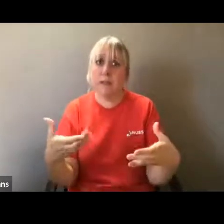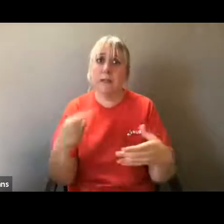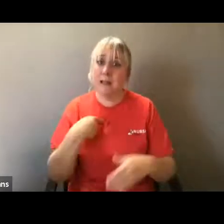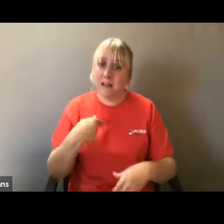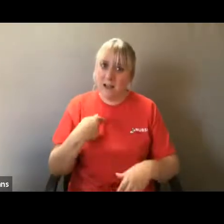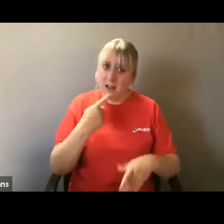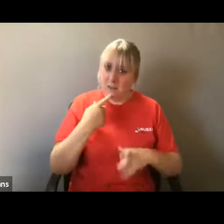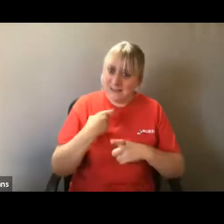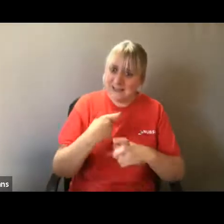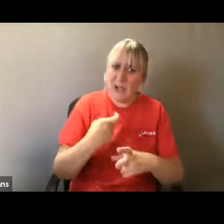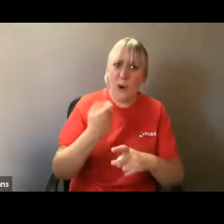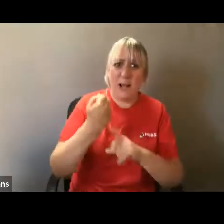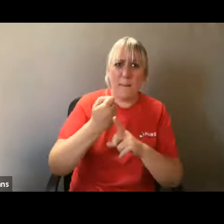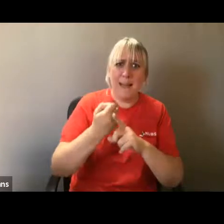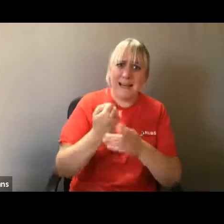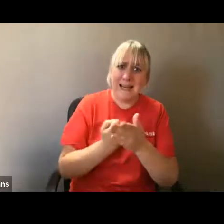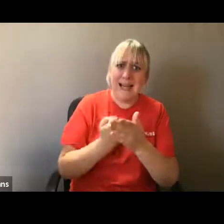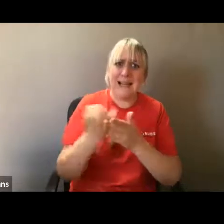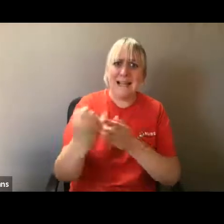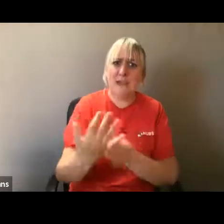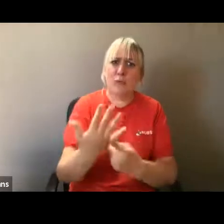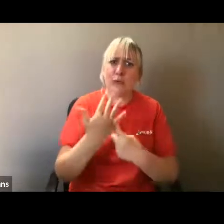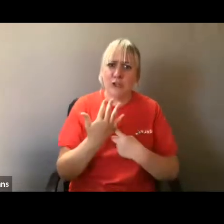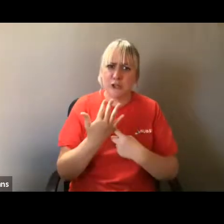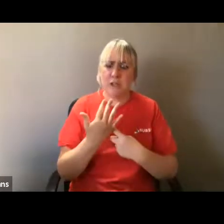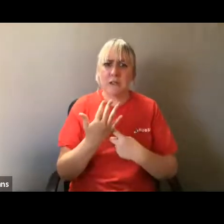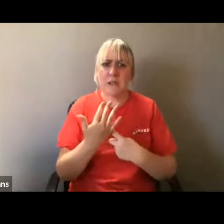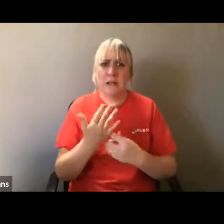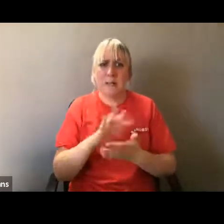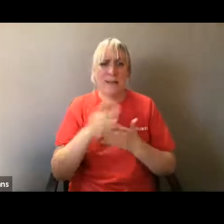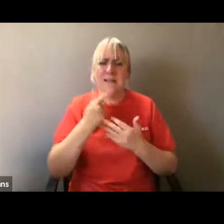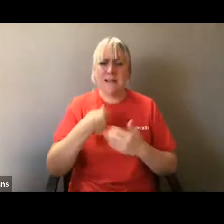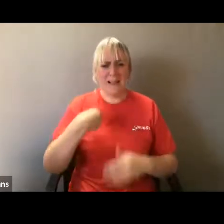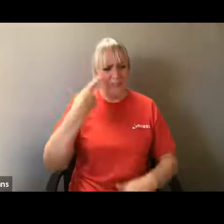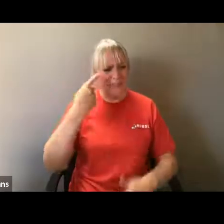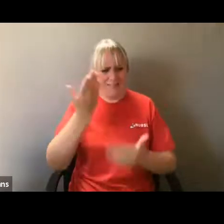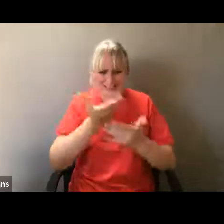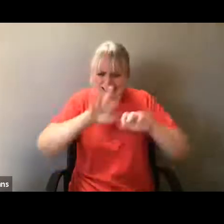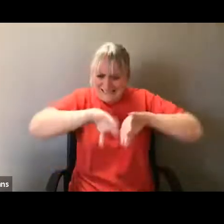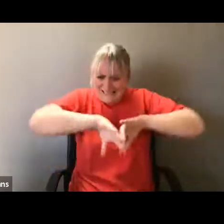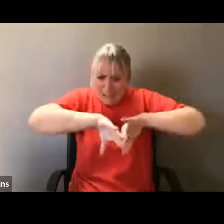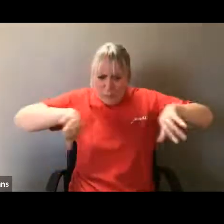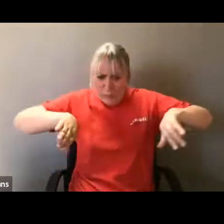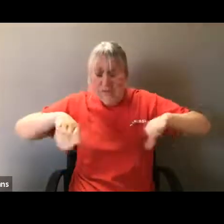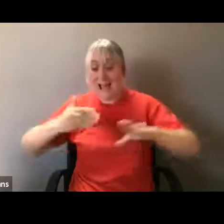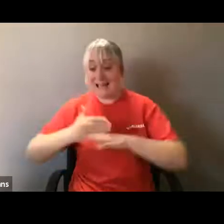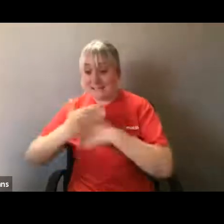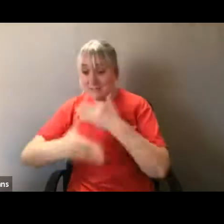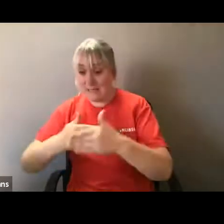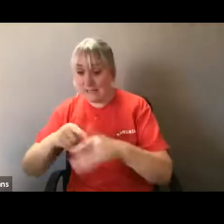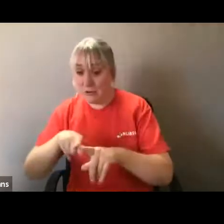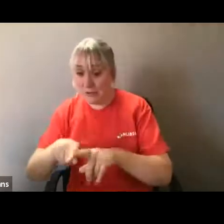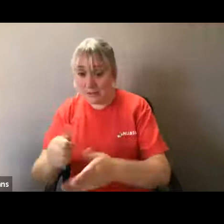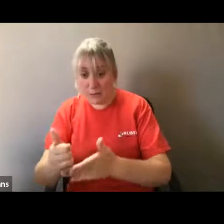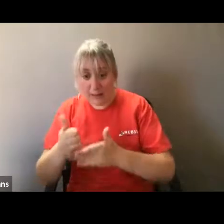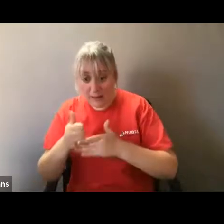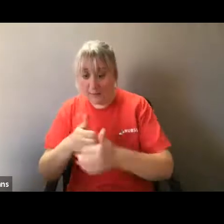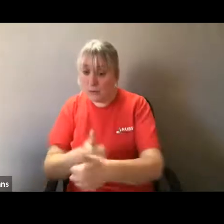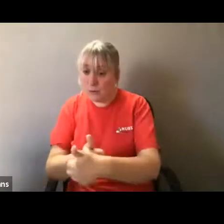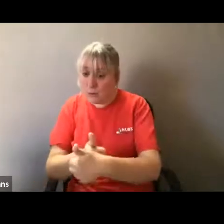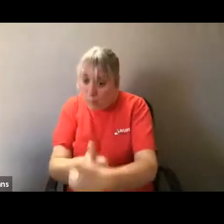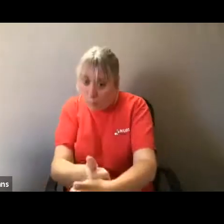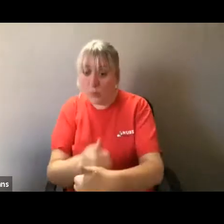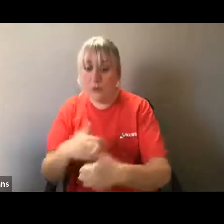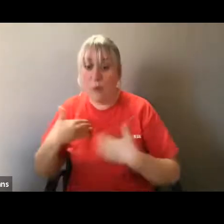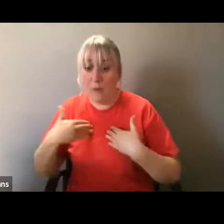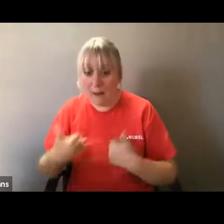of disabled people. So I'm not belittling or completely separating off activity that is focused on our individual well-being.